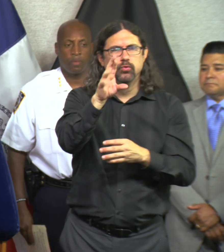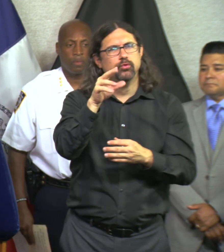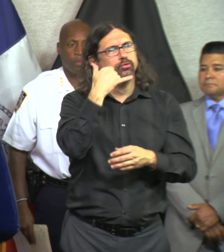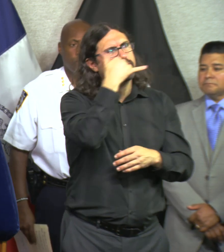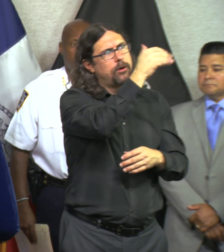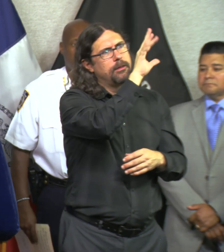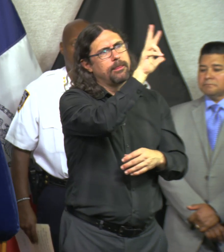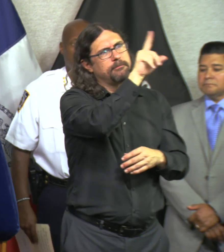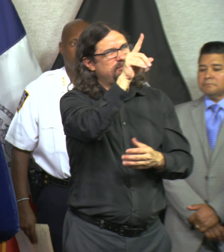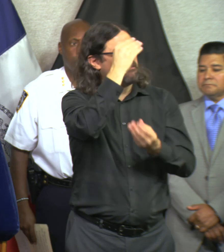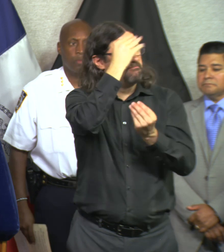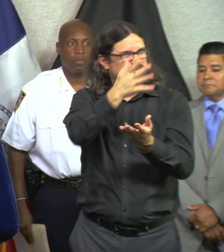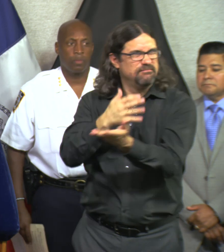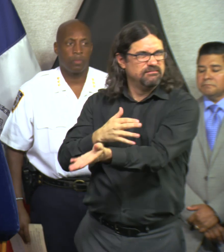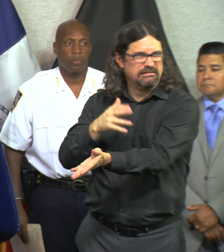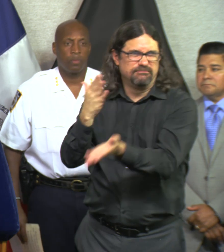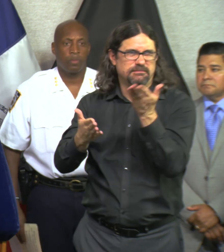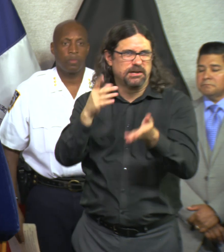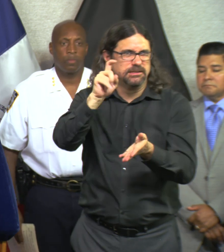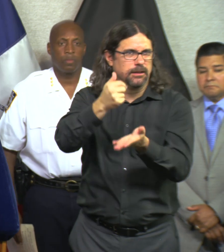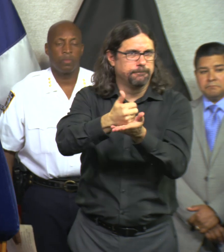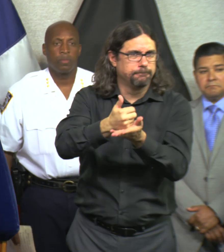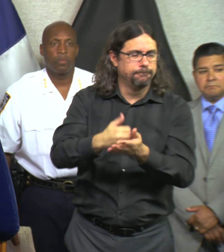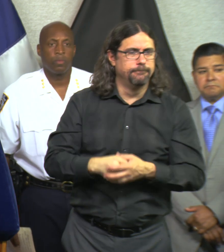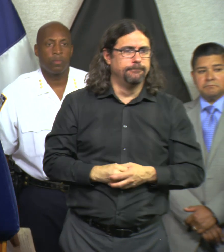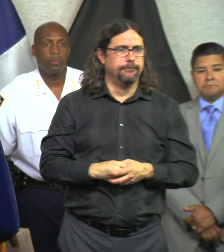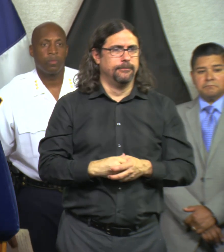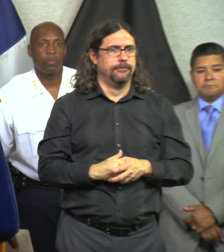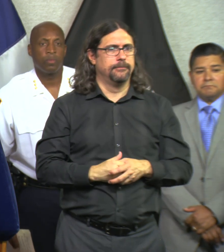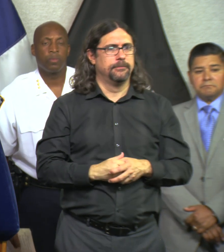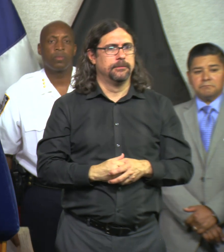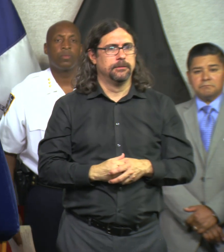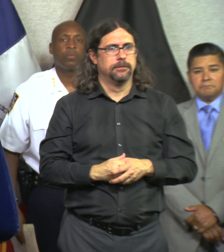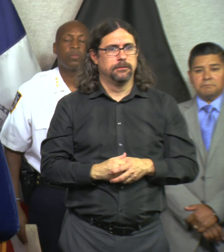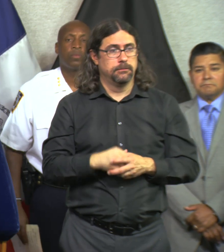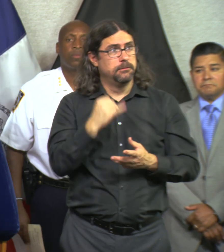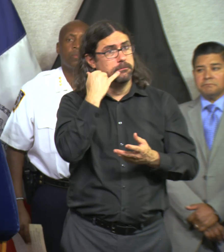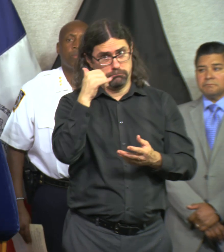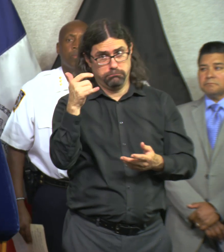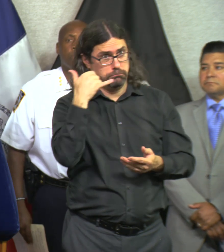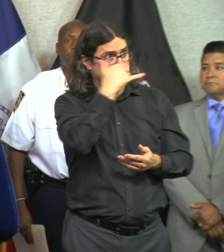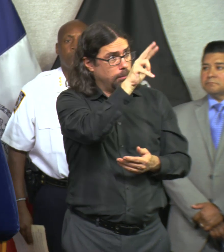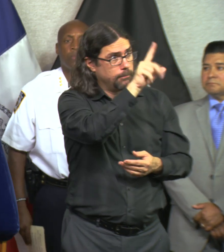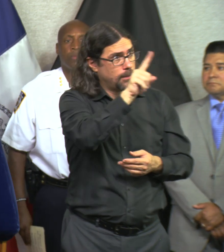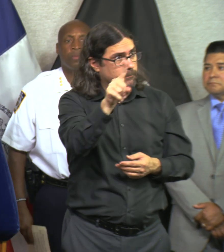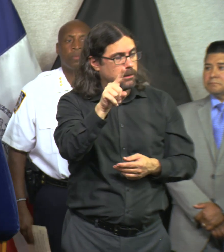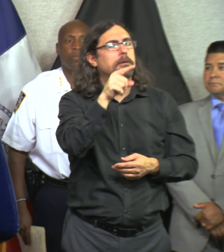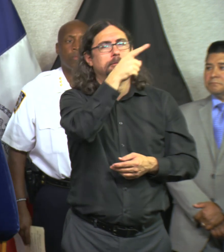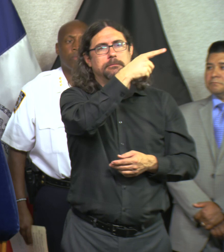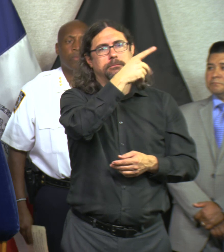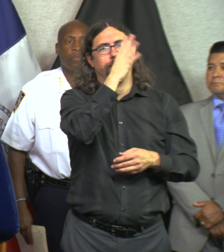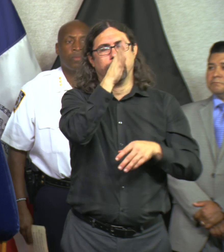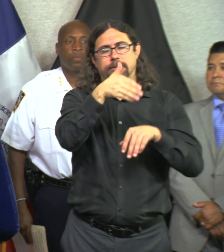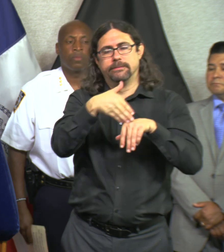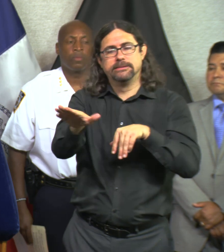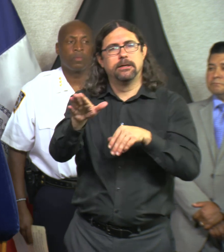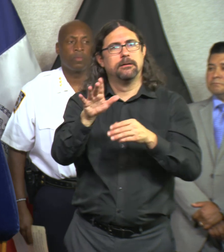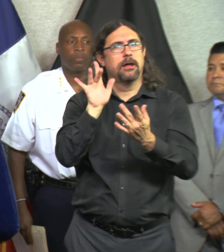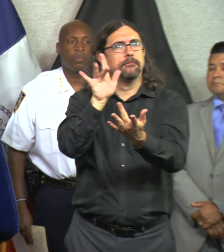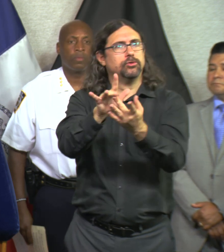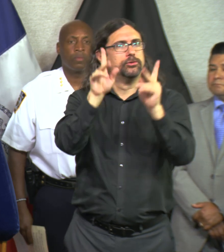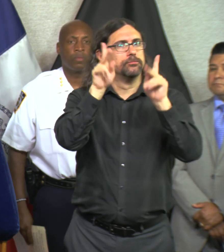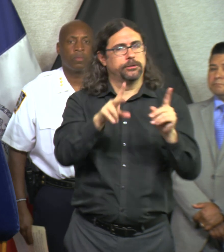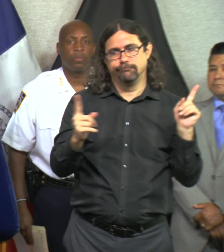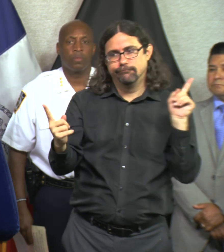there. And we're very focused on clients that we know are on the street. We have a by-name list, and we've been